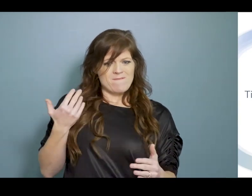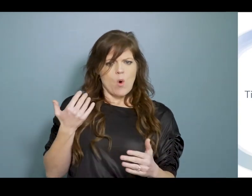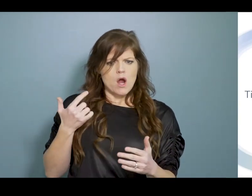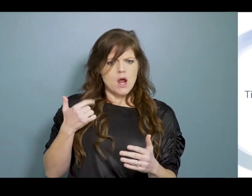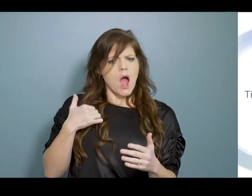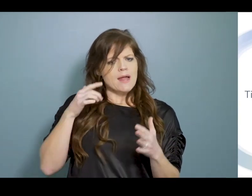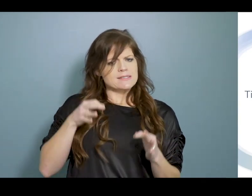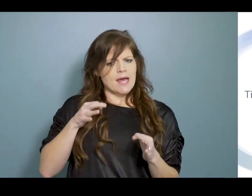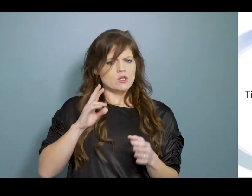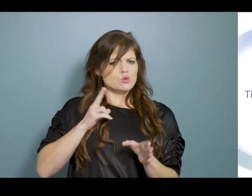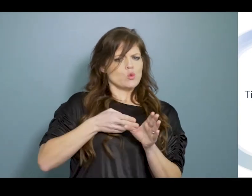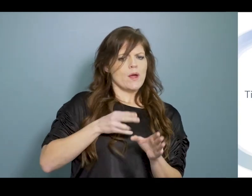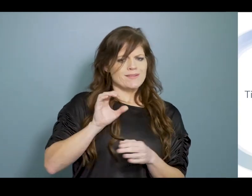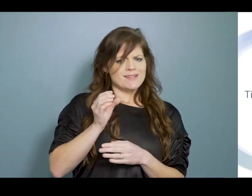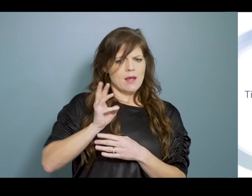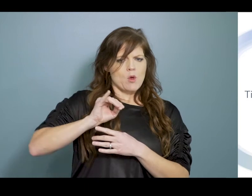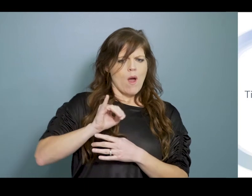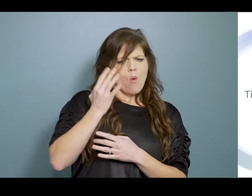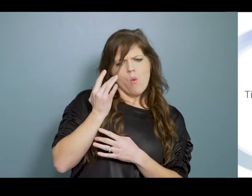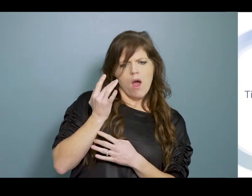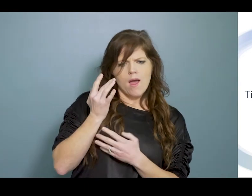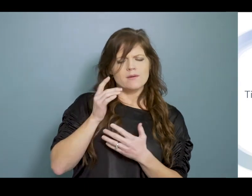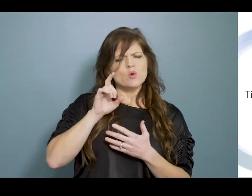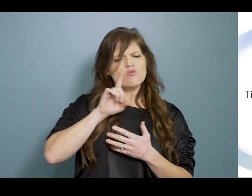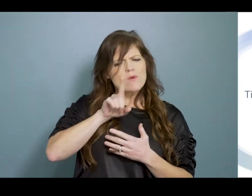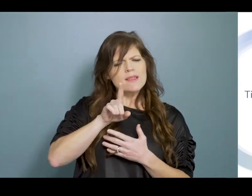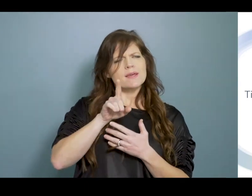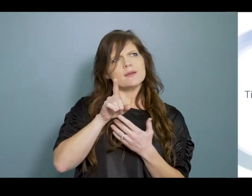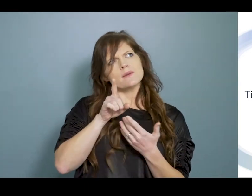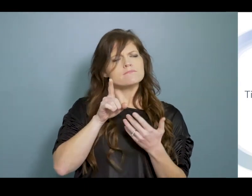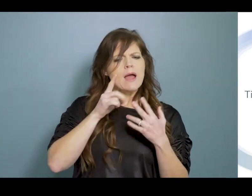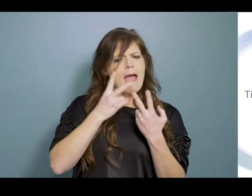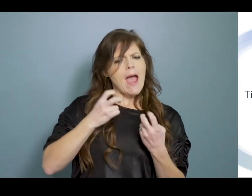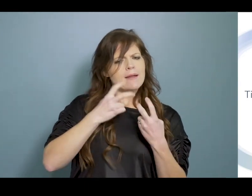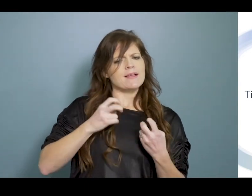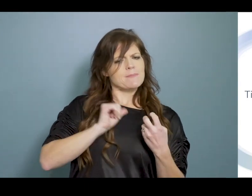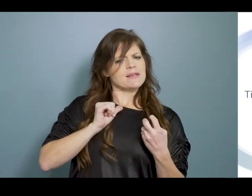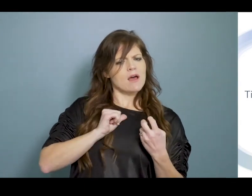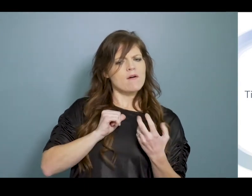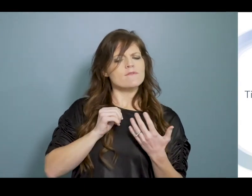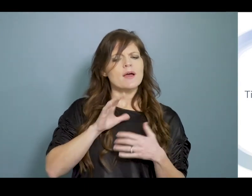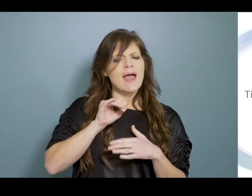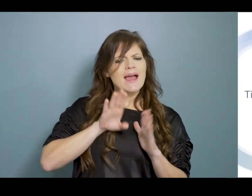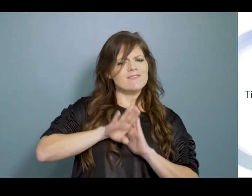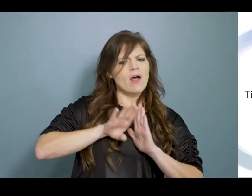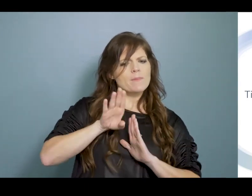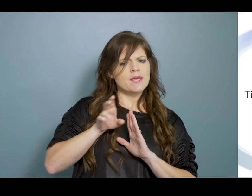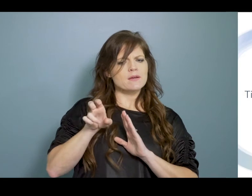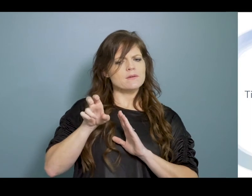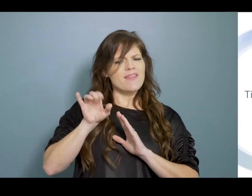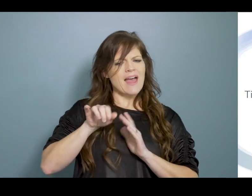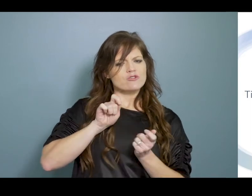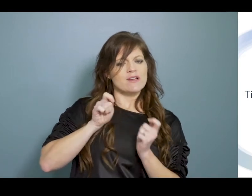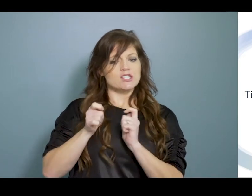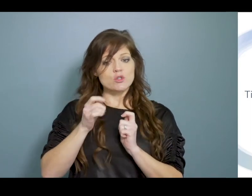first place? And also, I think developing transitions, particularly for people